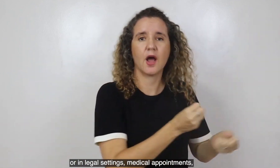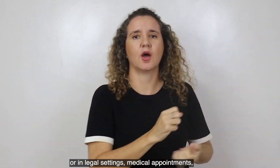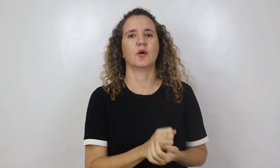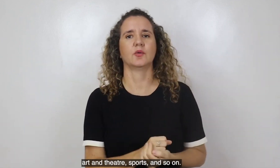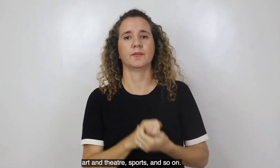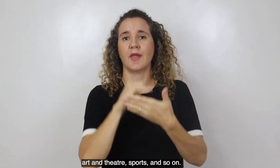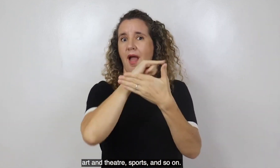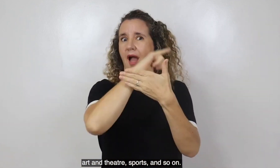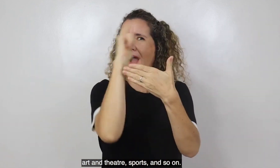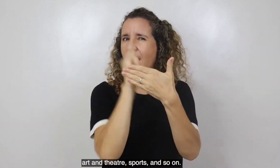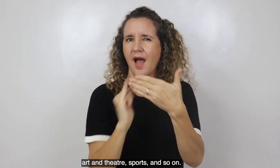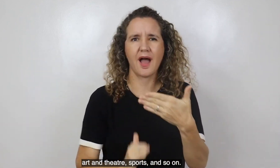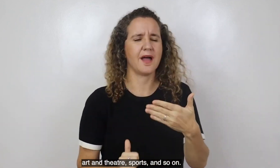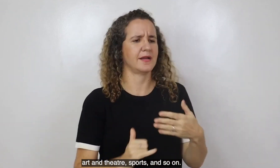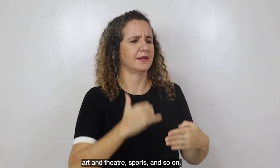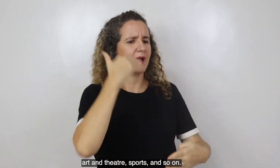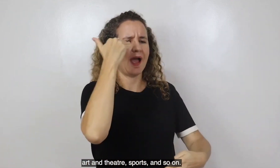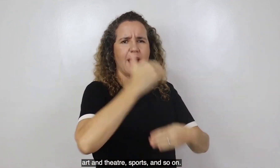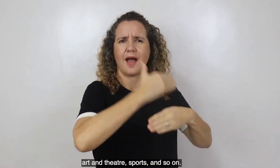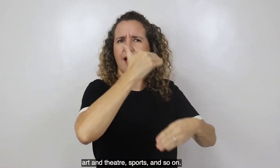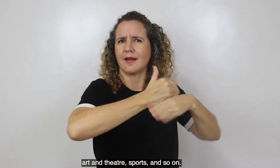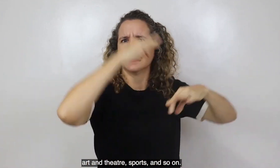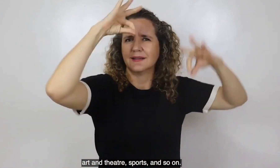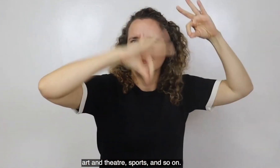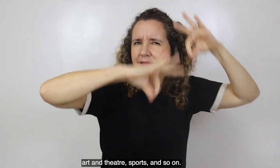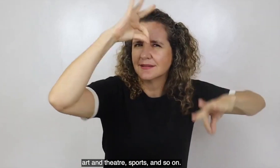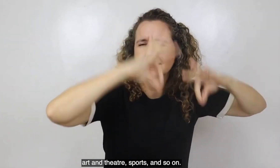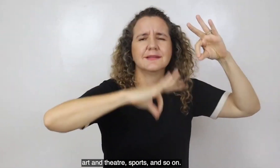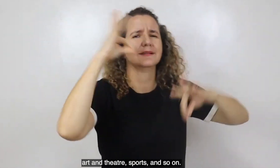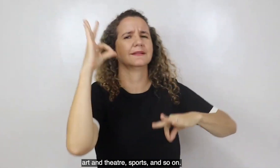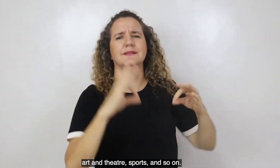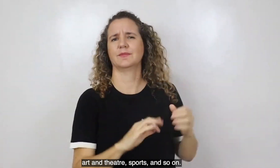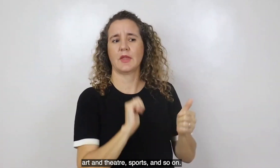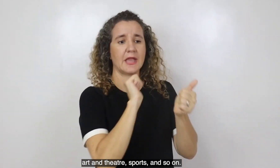and theatre, sports, and so on.